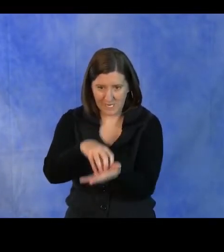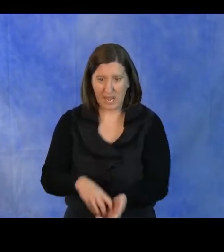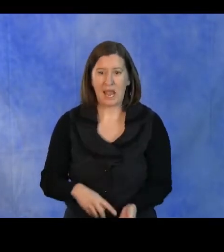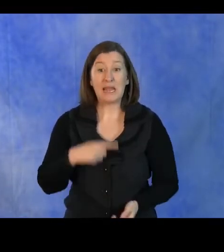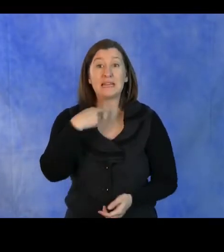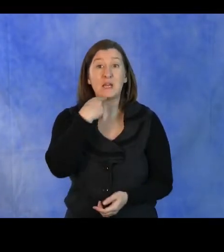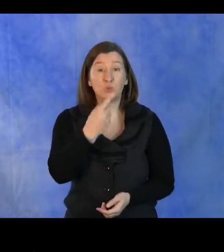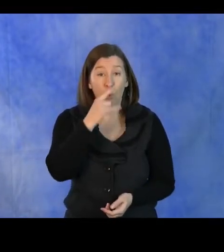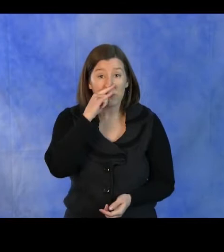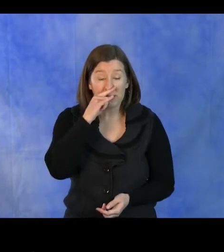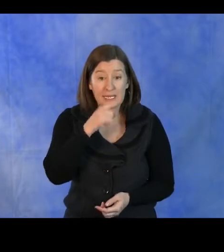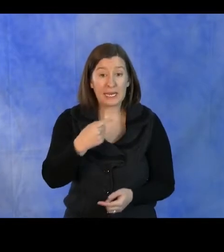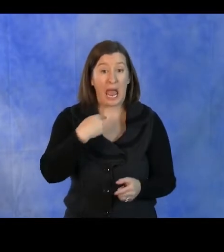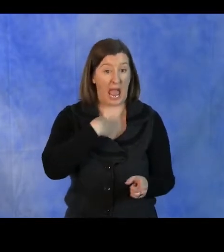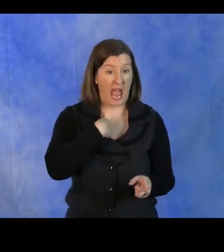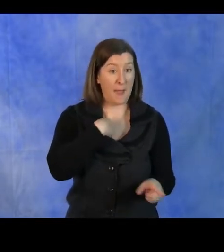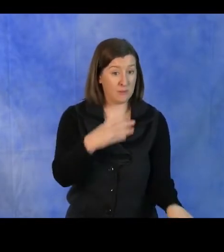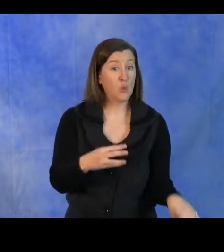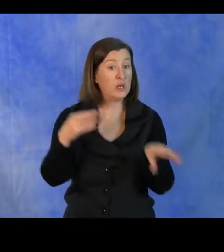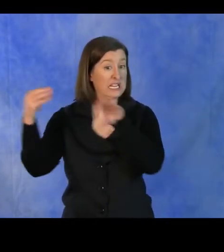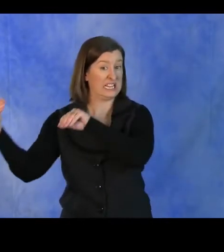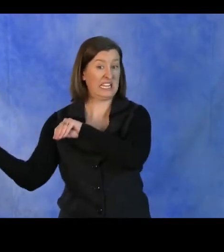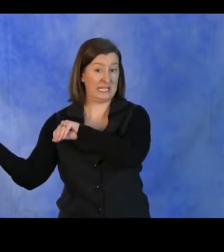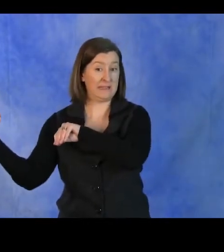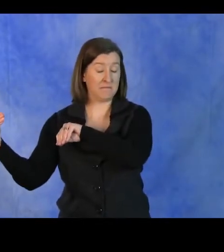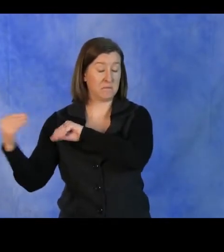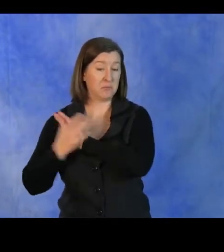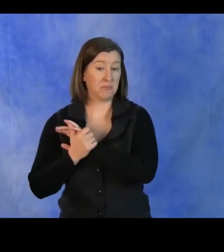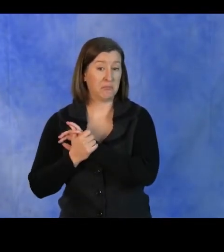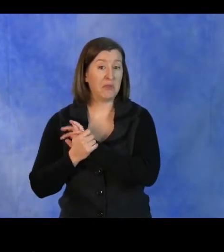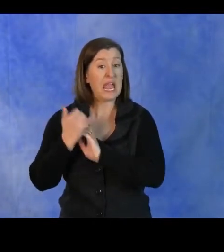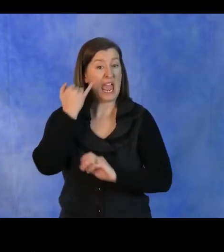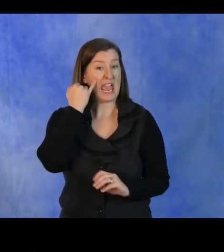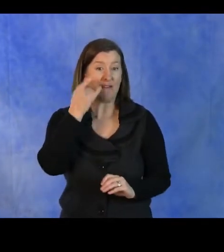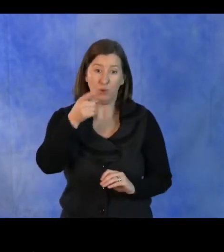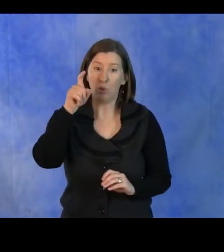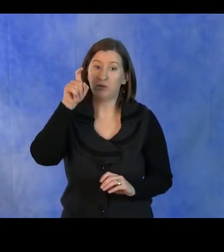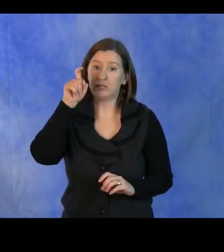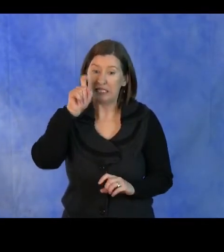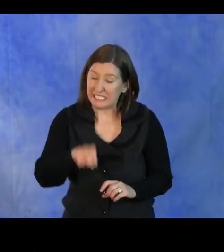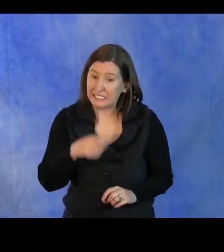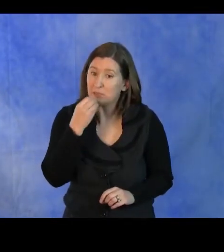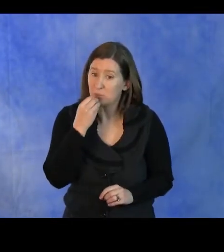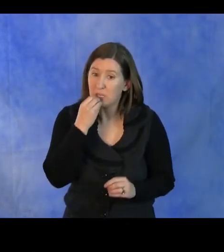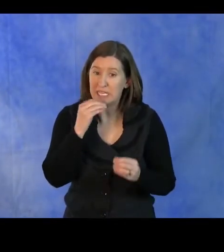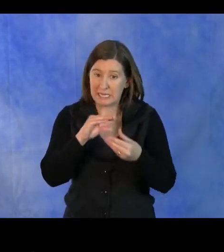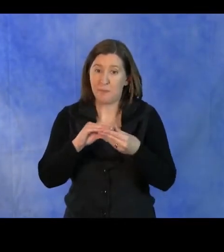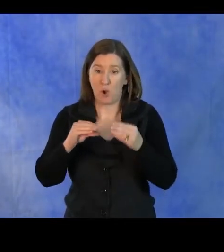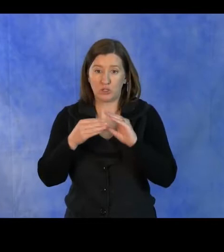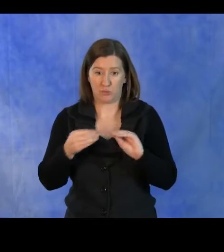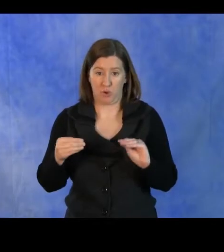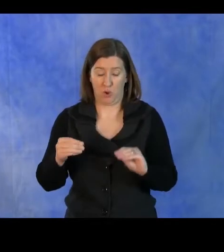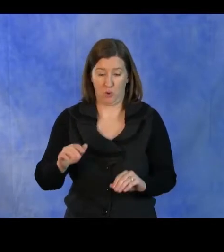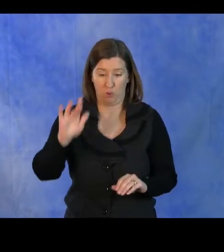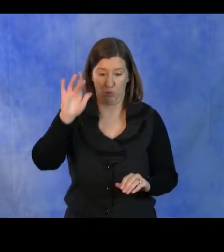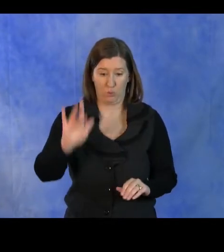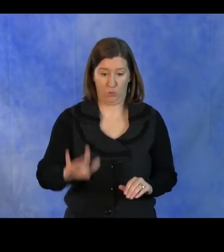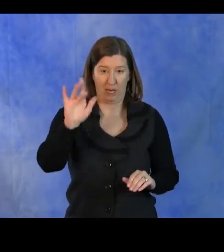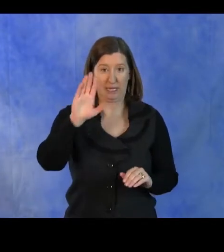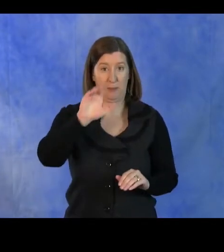marshmallow, and they told the kids, I'm going to leave, and if you need to